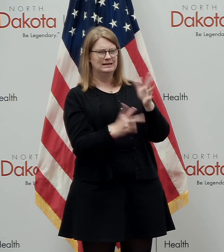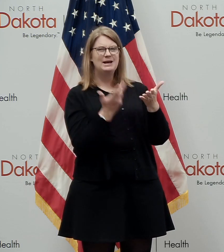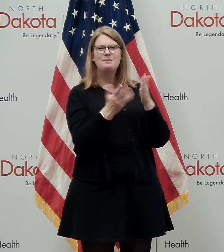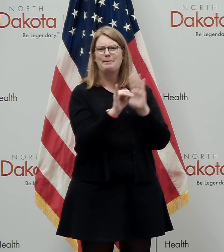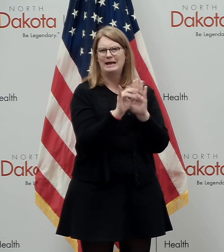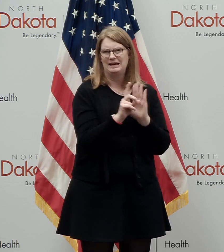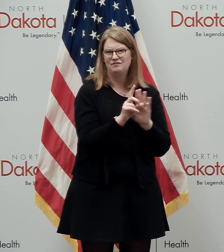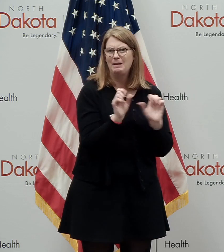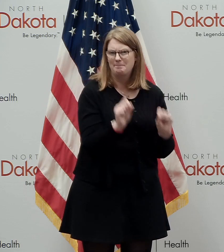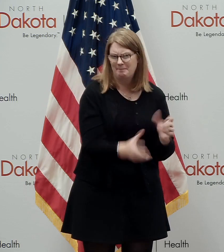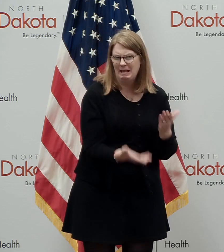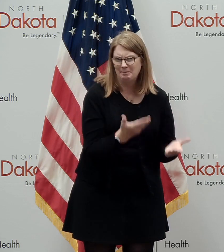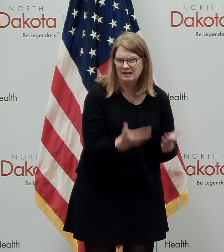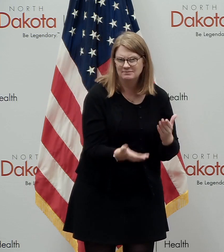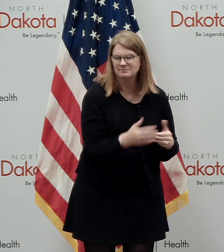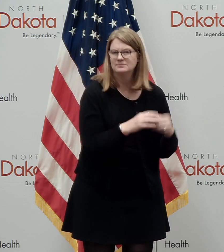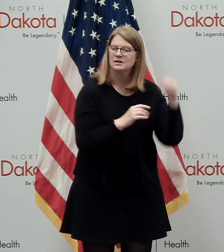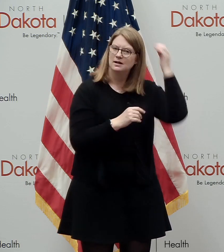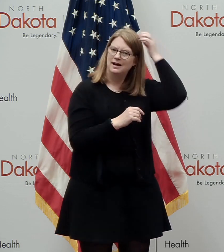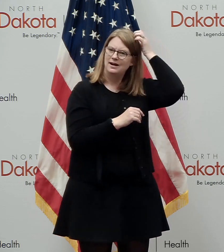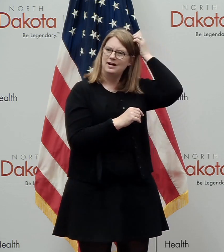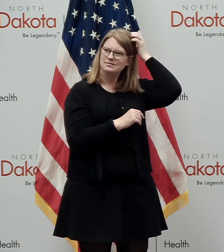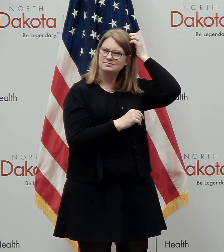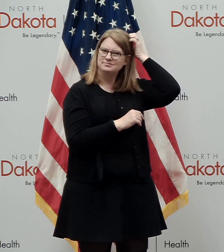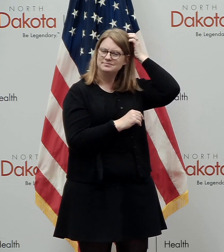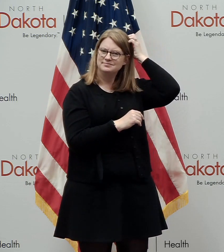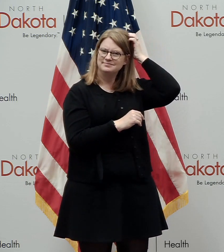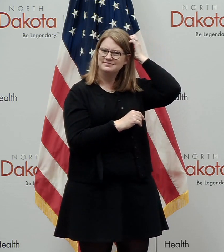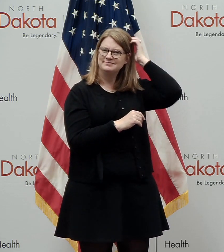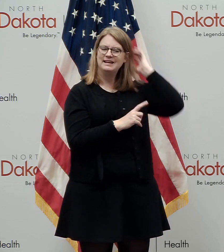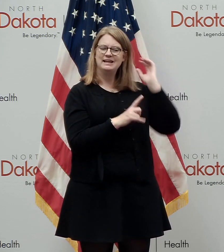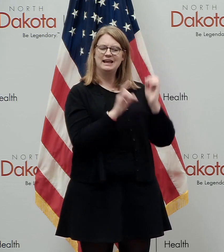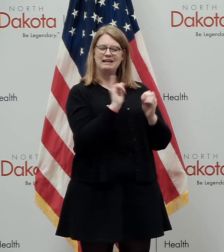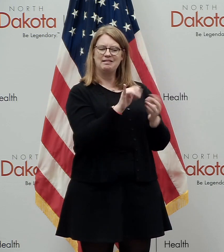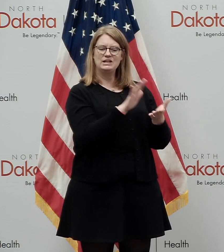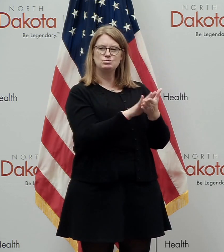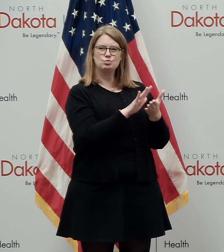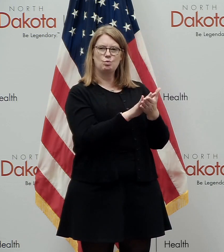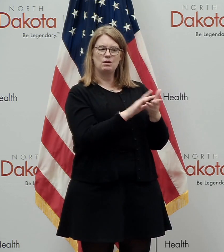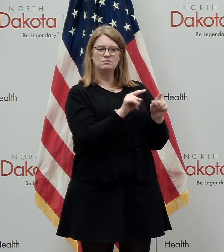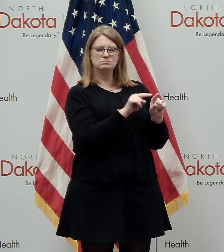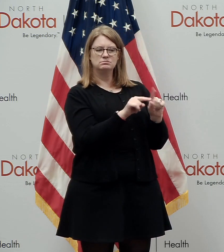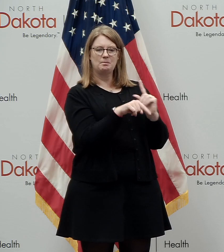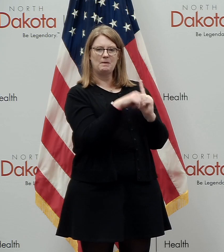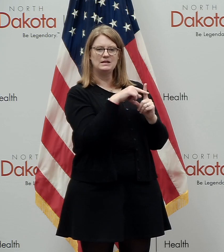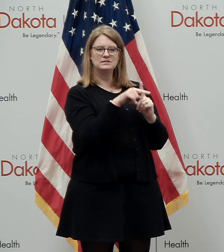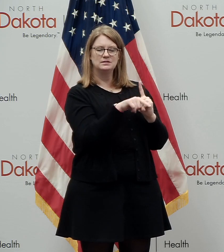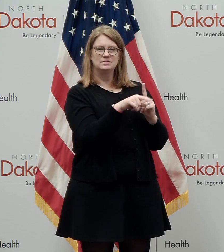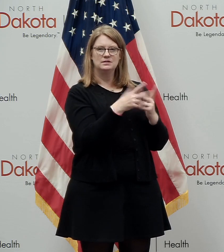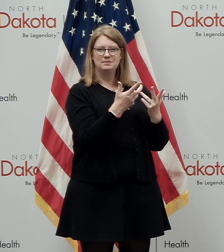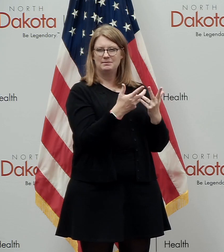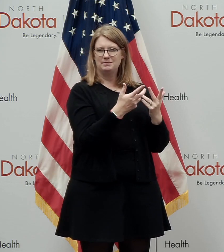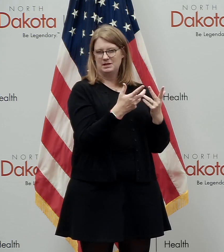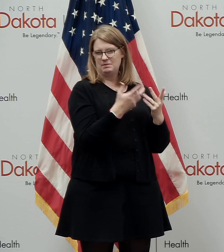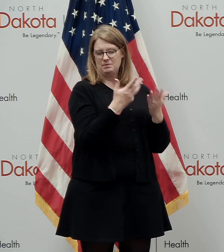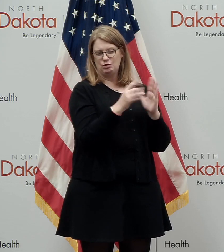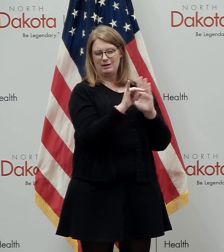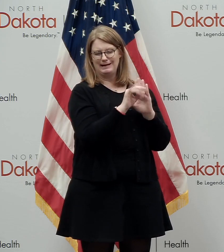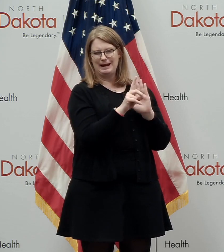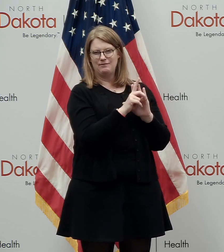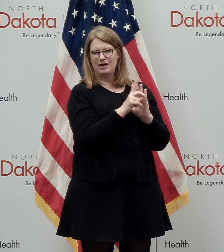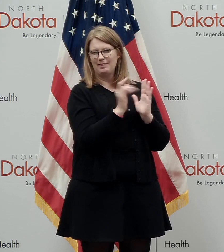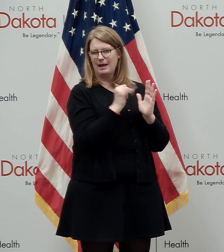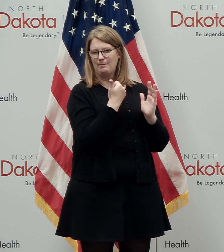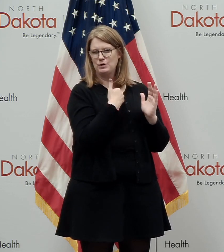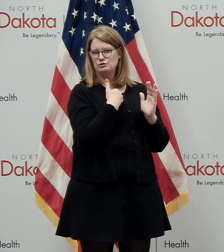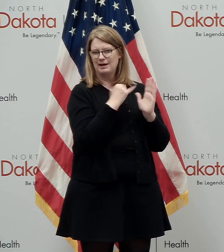that spot and we start releasing, here are the positives in that school, they may be viewed as personal identifiers. So again,